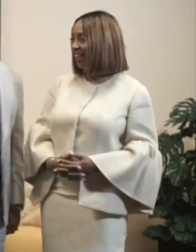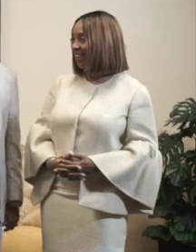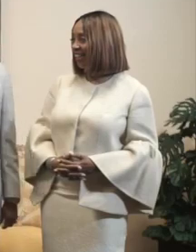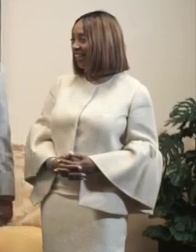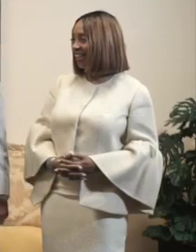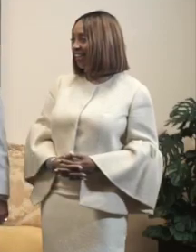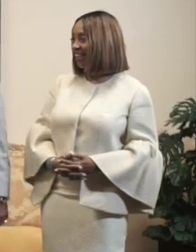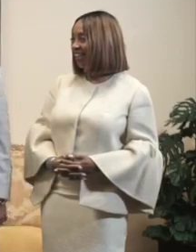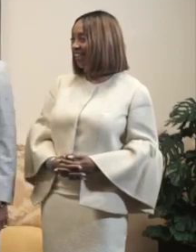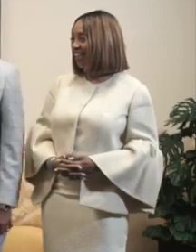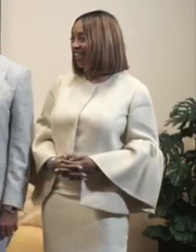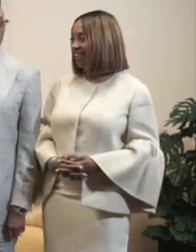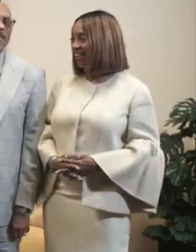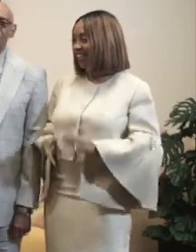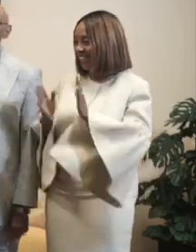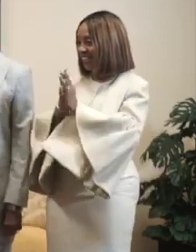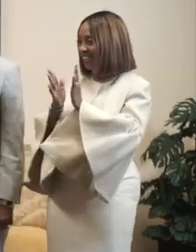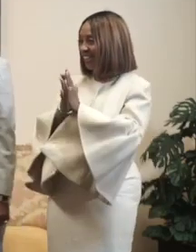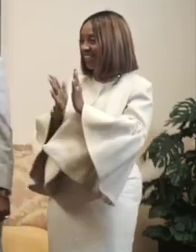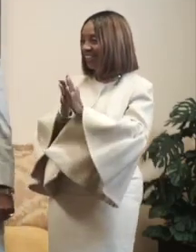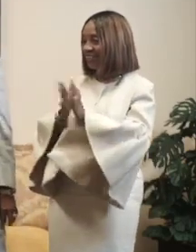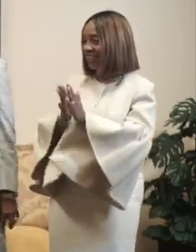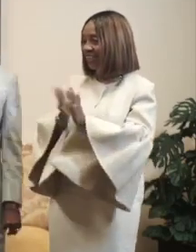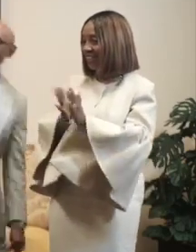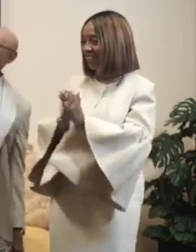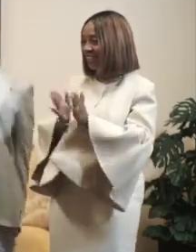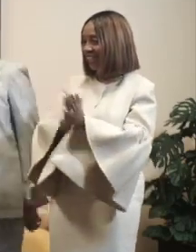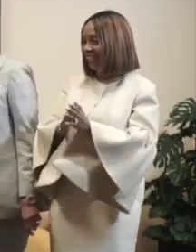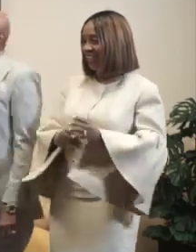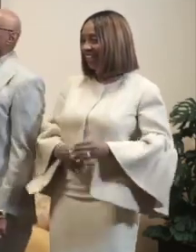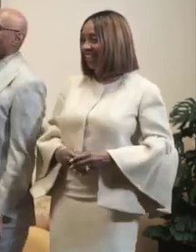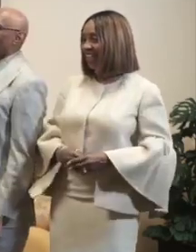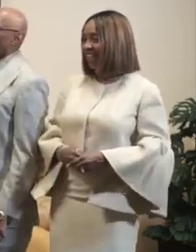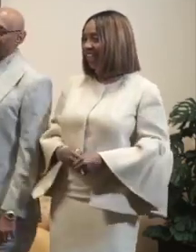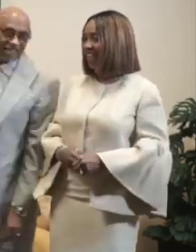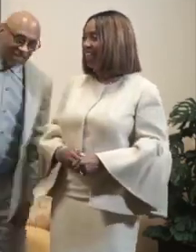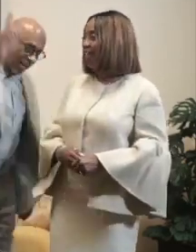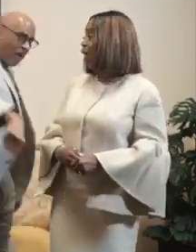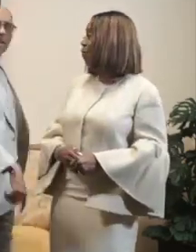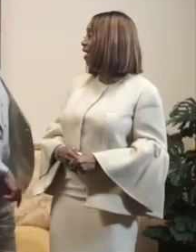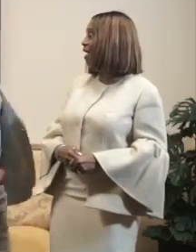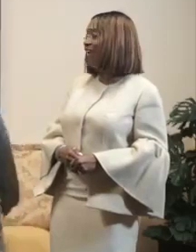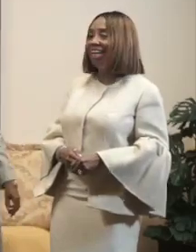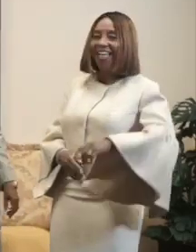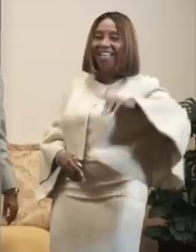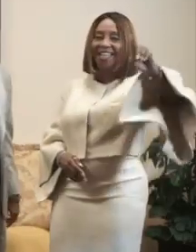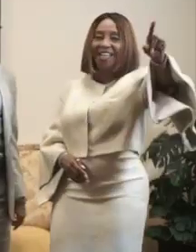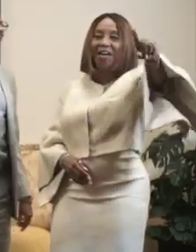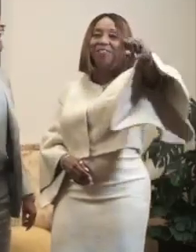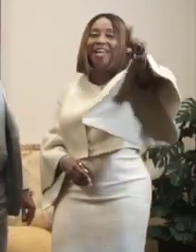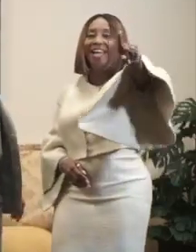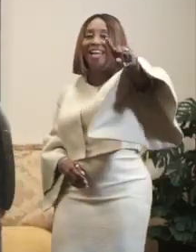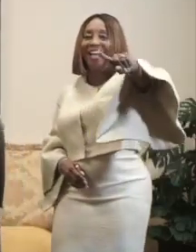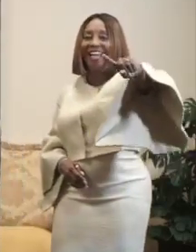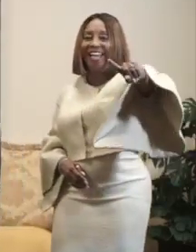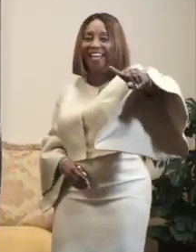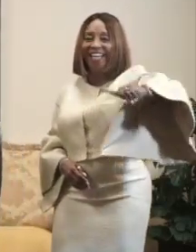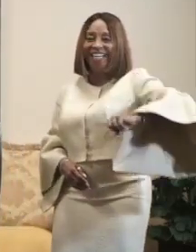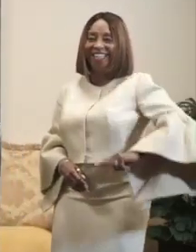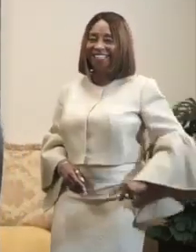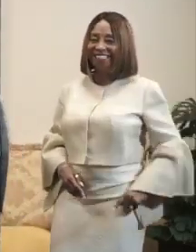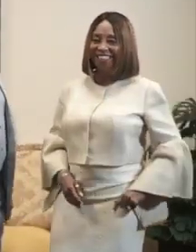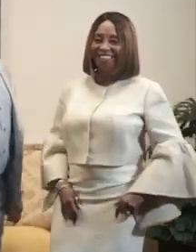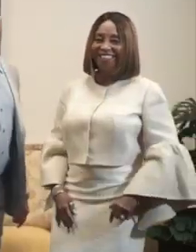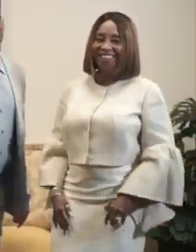the Changing of Generation Church. Resurrection Sunday is coming. It's coming. You better be there. We'll get to see you